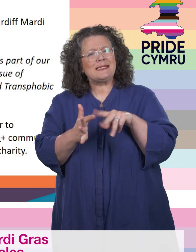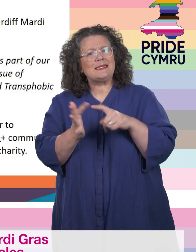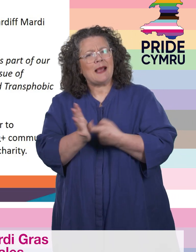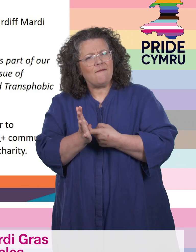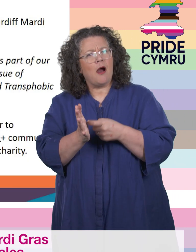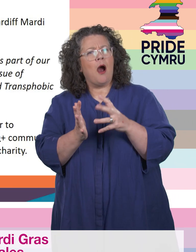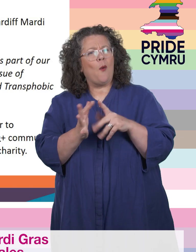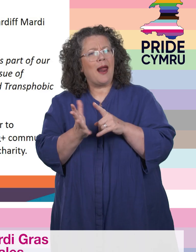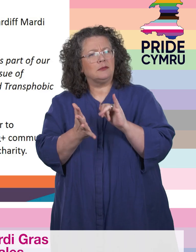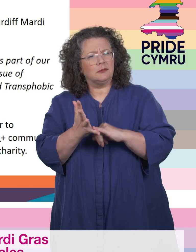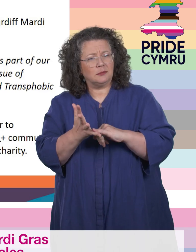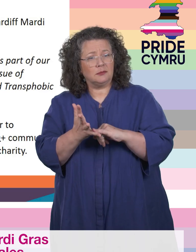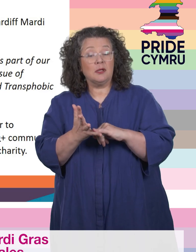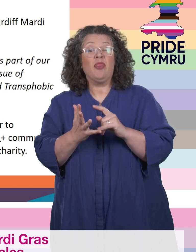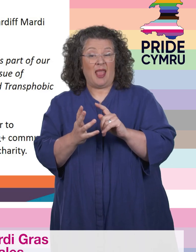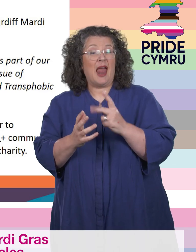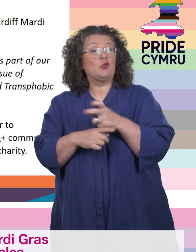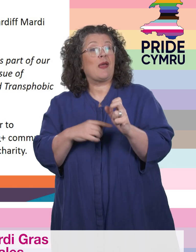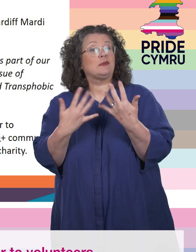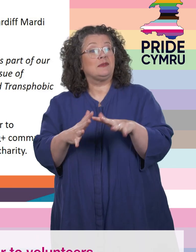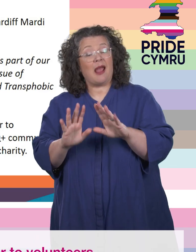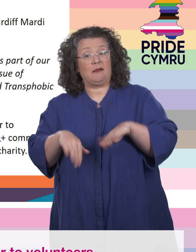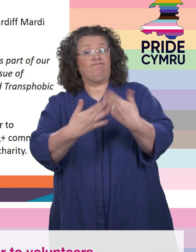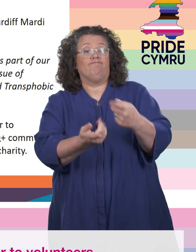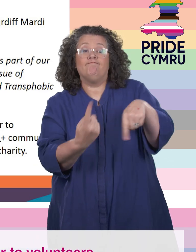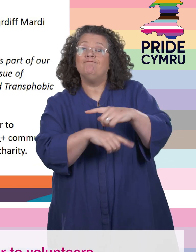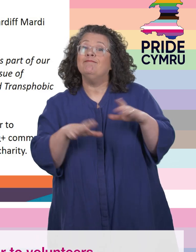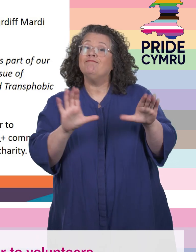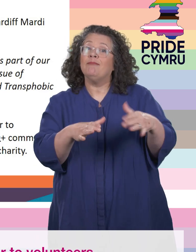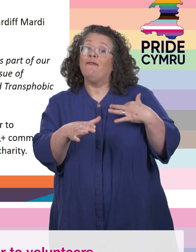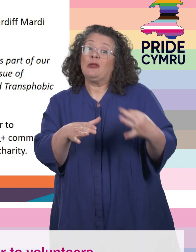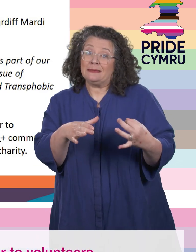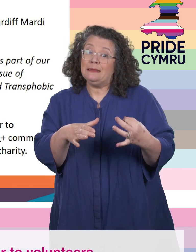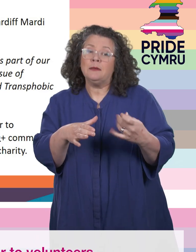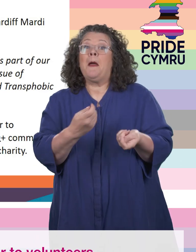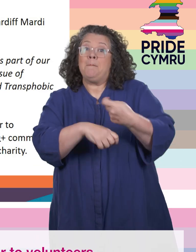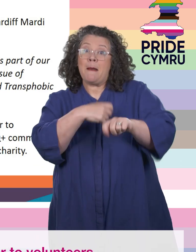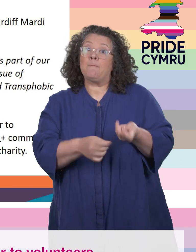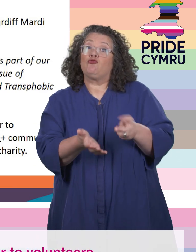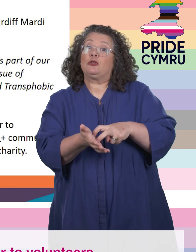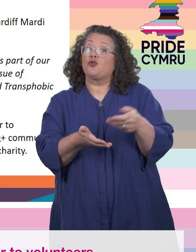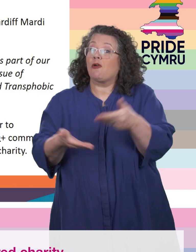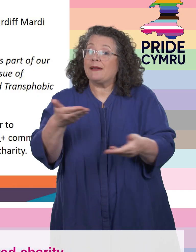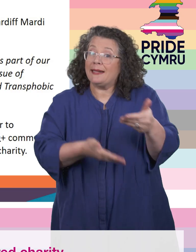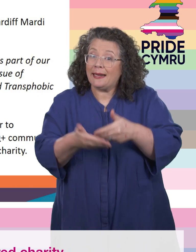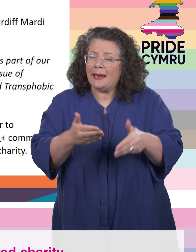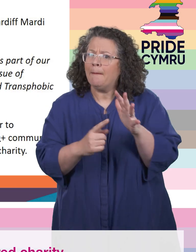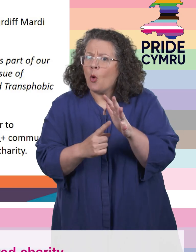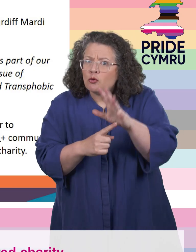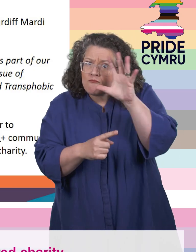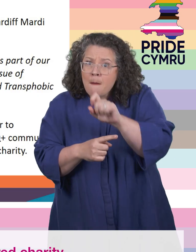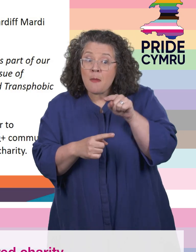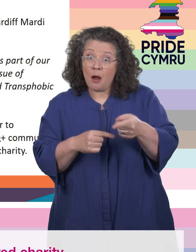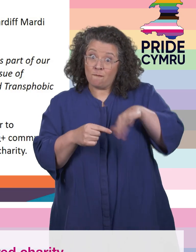initially, Cardiff Mardi Gras was run by Safer Wales. And in 2010, they handed it over to volunteers and it